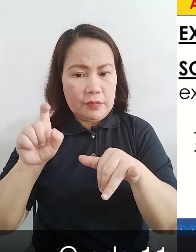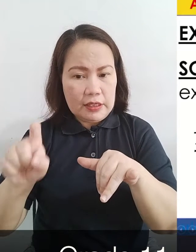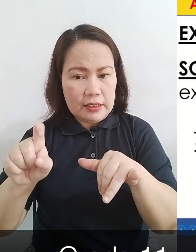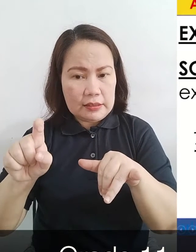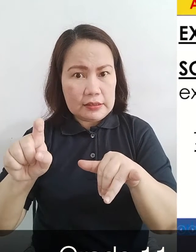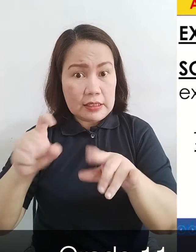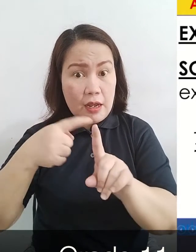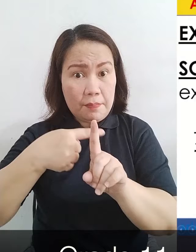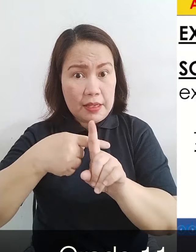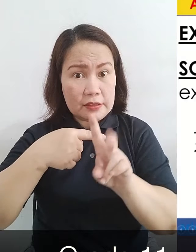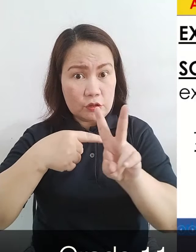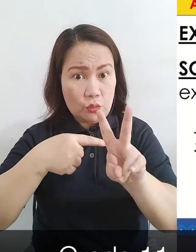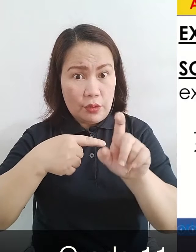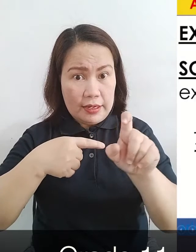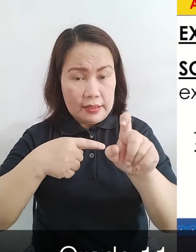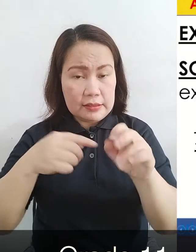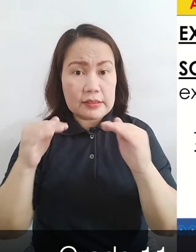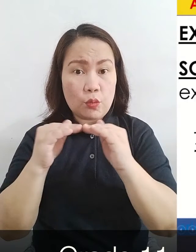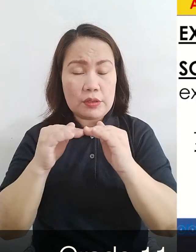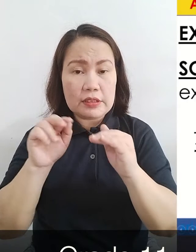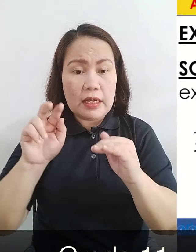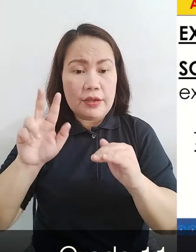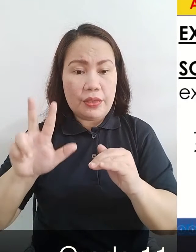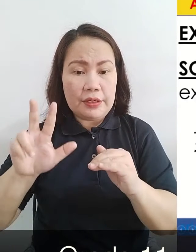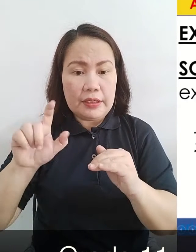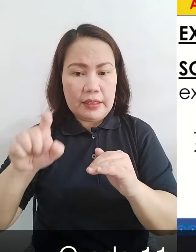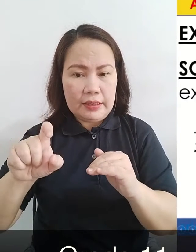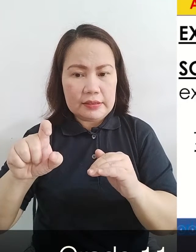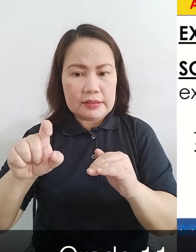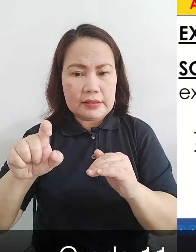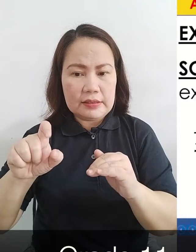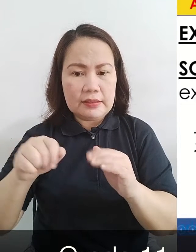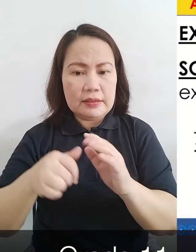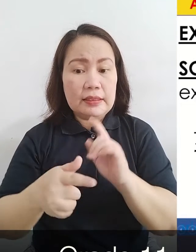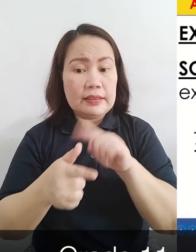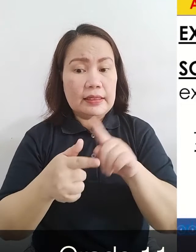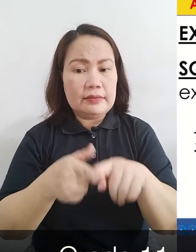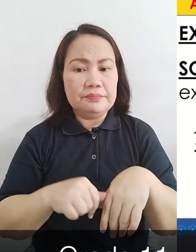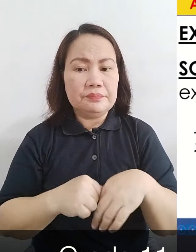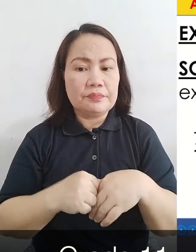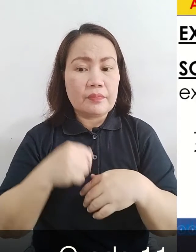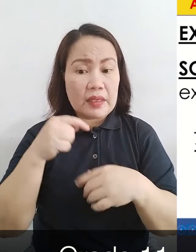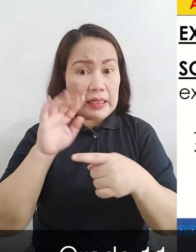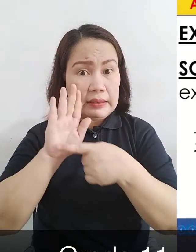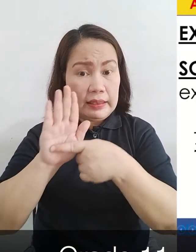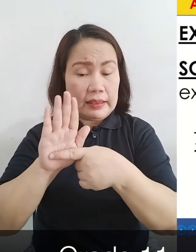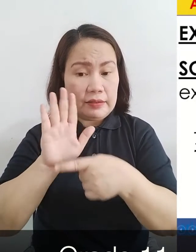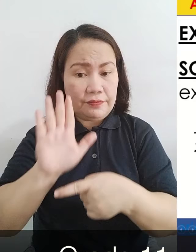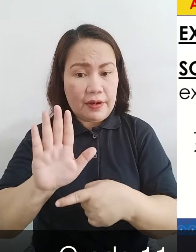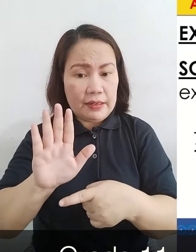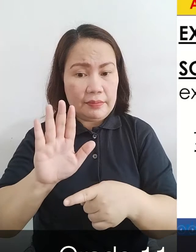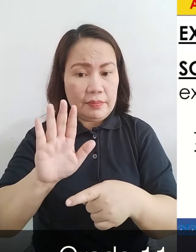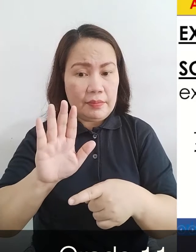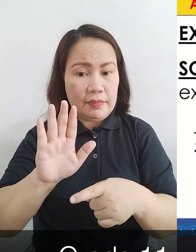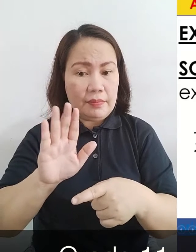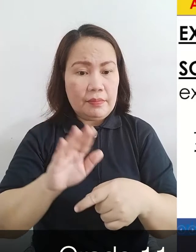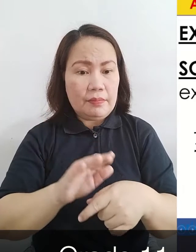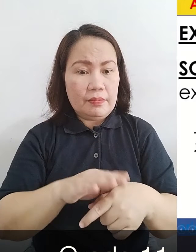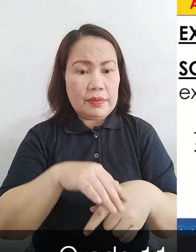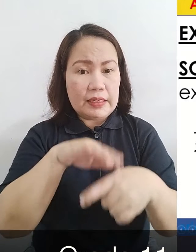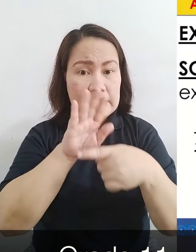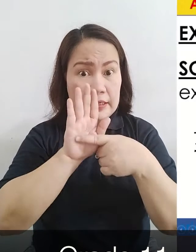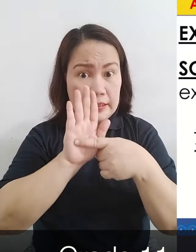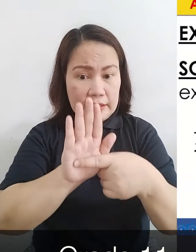So x plus 2x is 3x, negative 5 minus 6 is negative 11, all over x